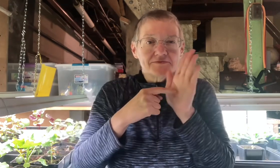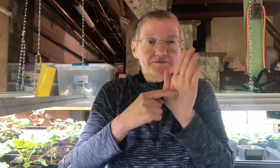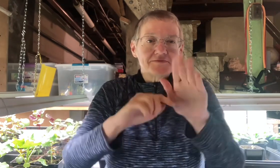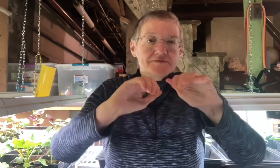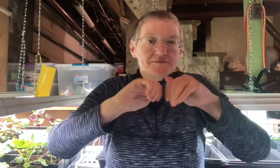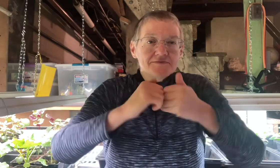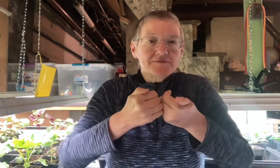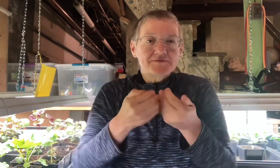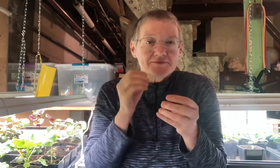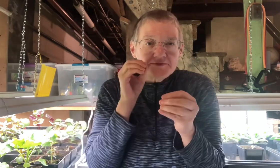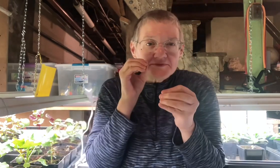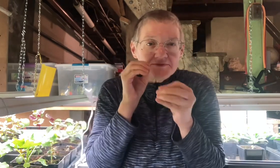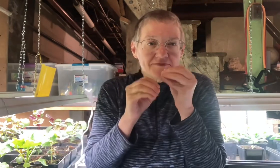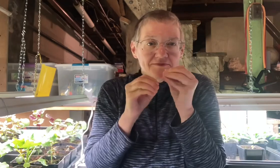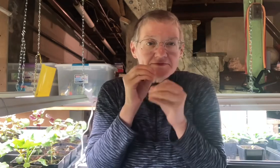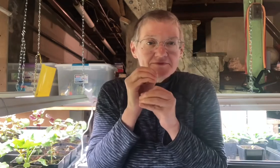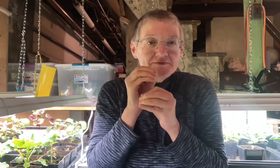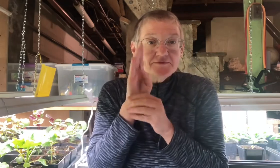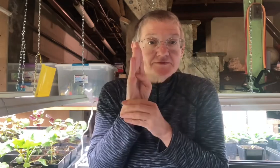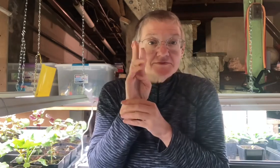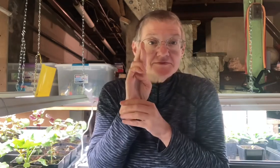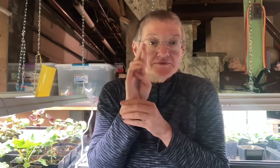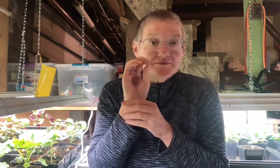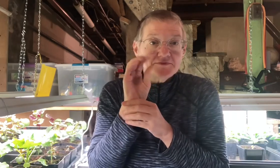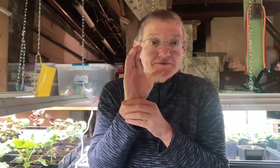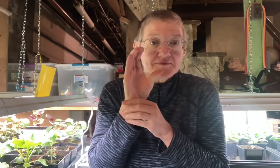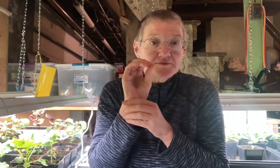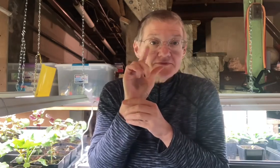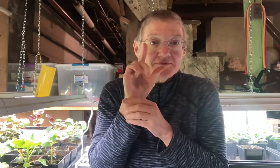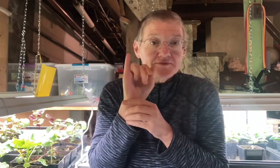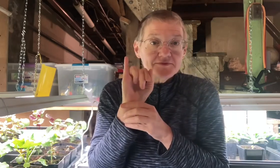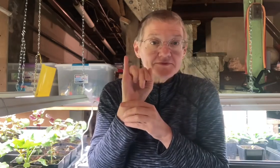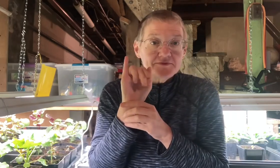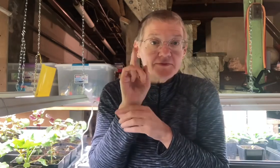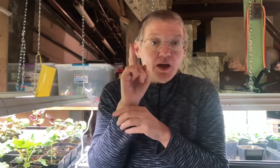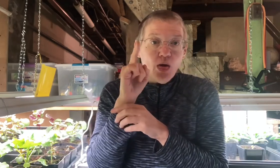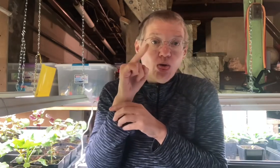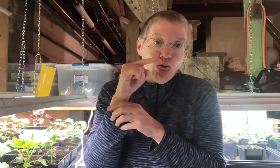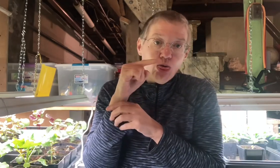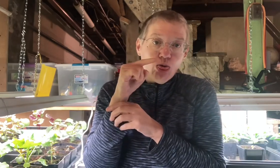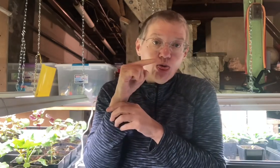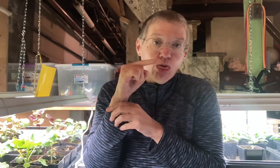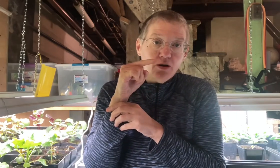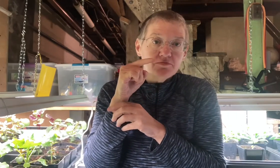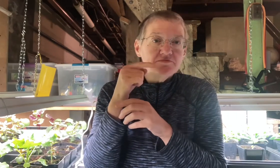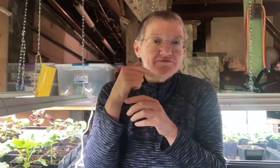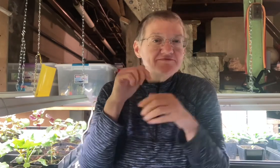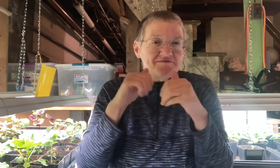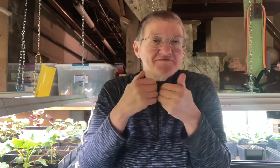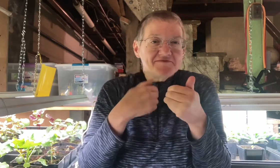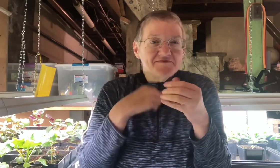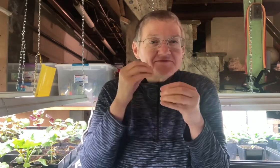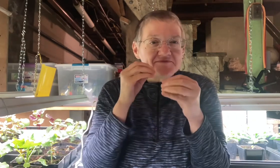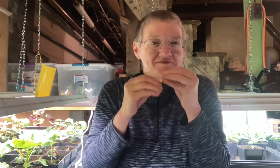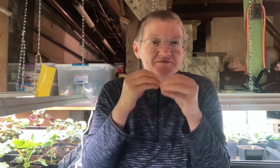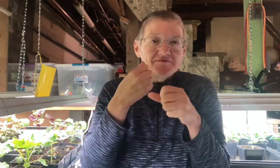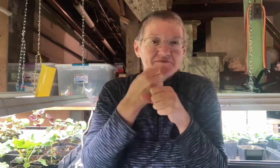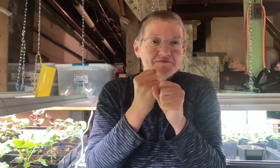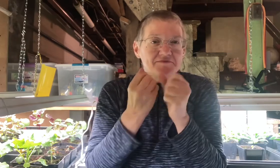Today I'm going to show you how I fixed my crooked leaning broccoli stems.